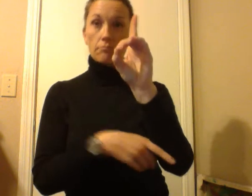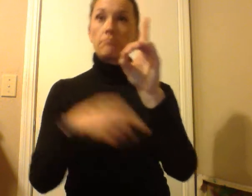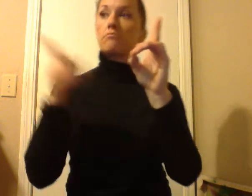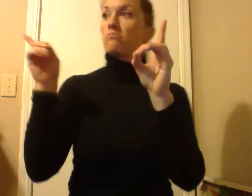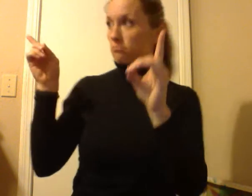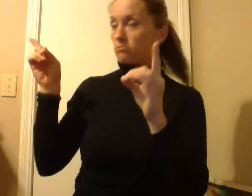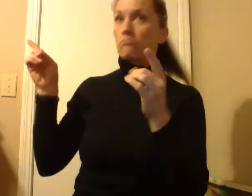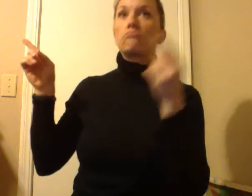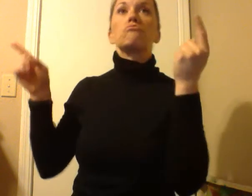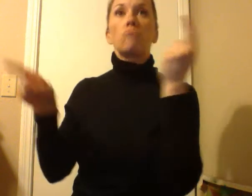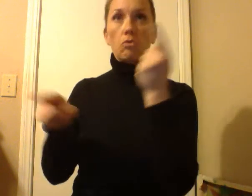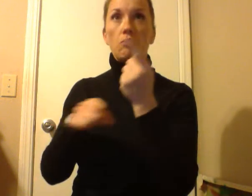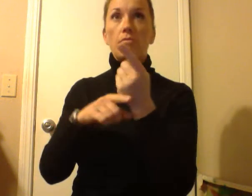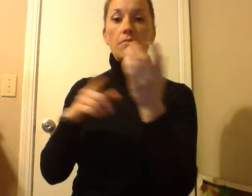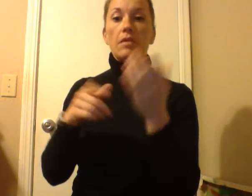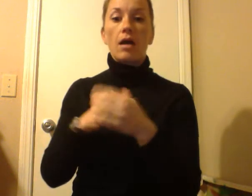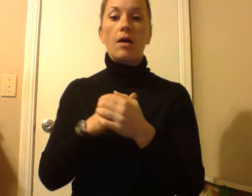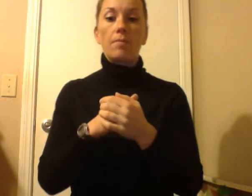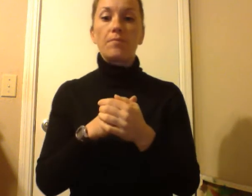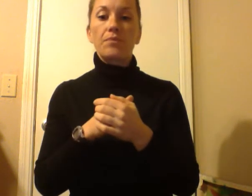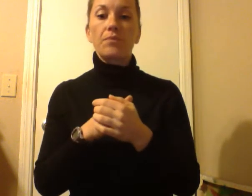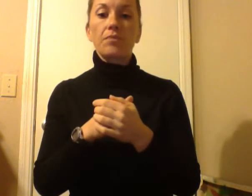ever going to touch? So what do you think we call these 2 sides?